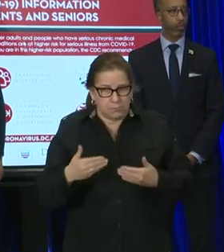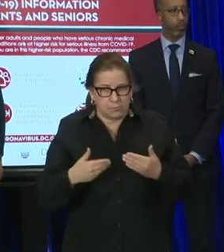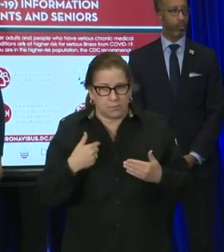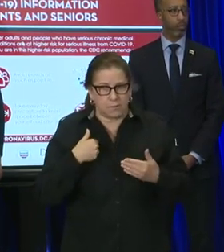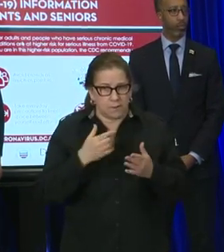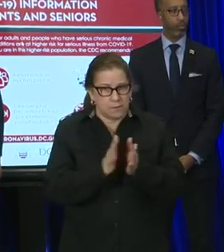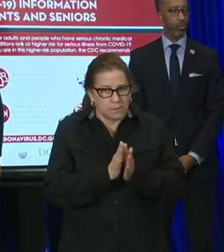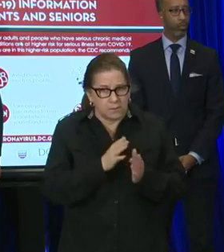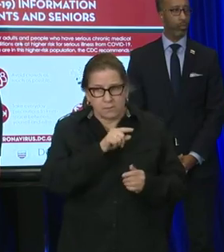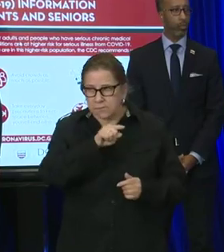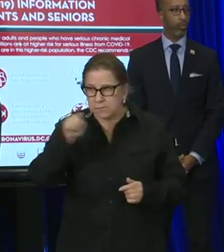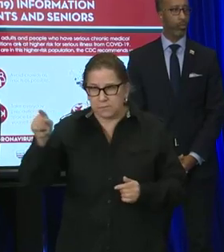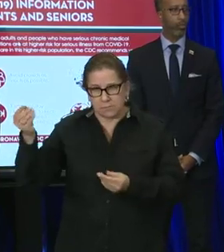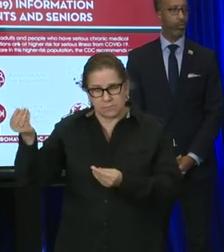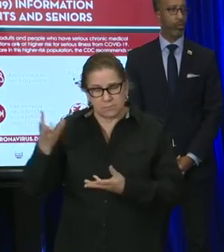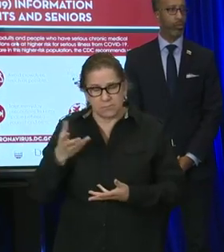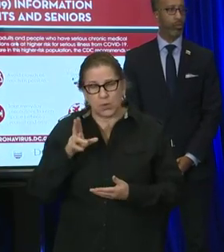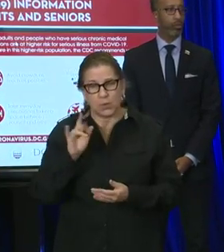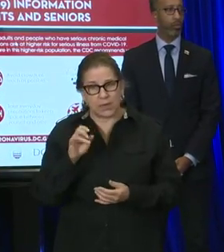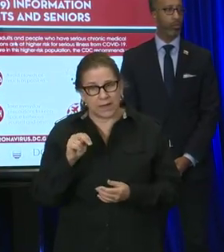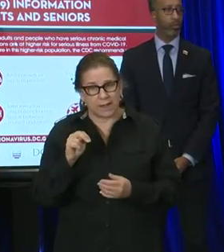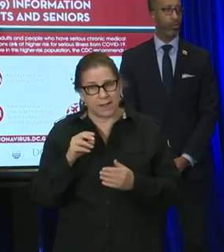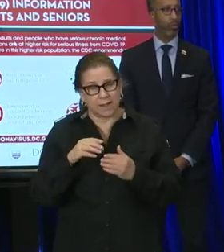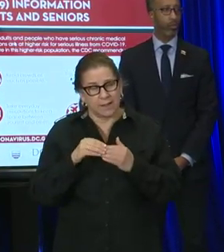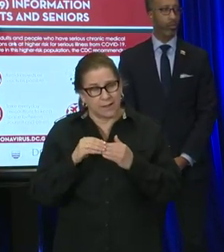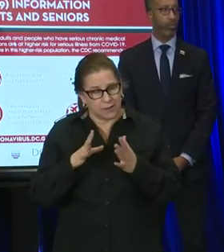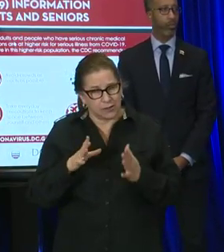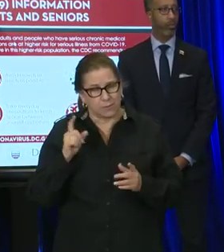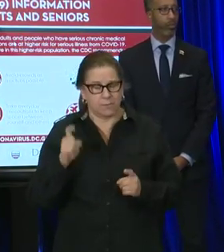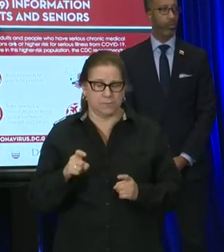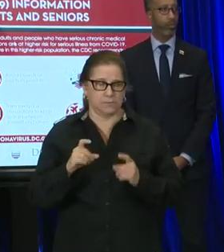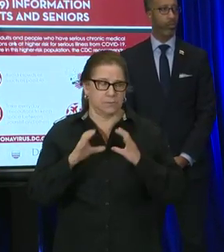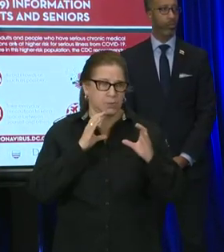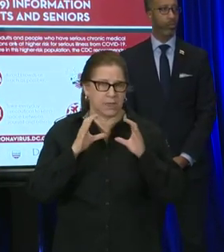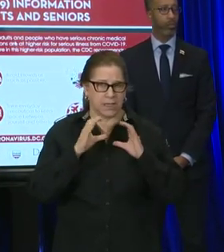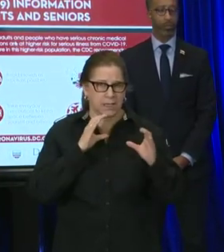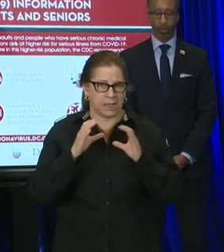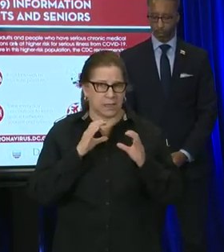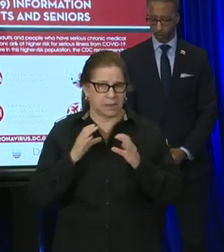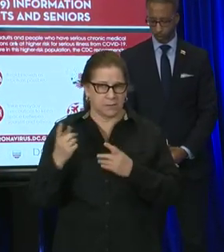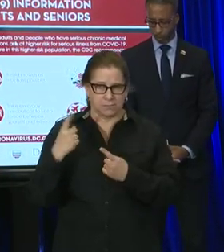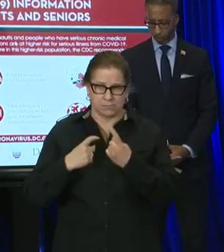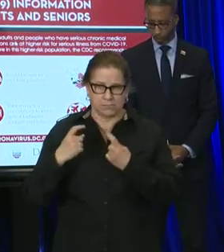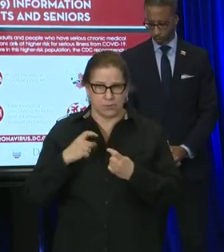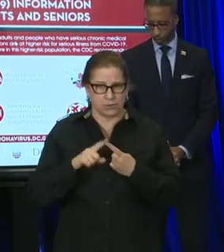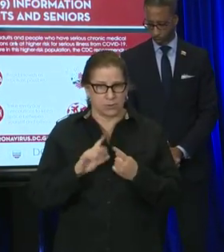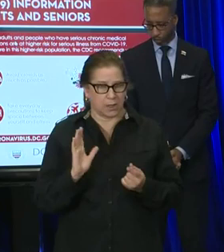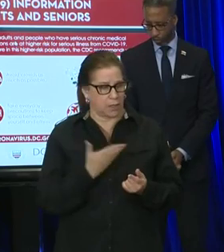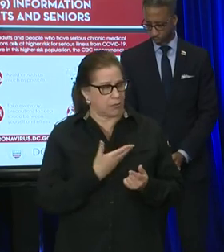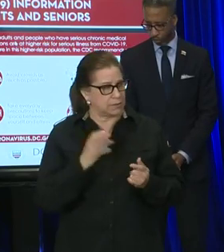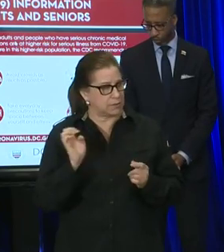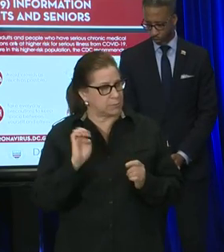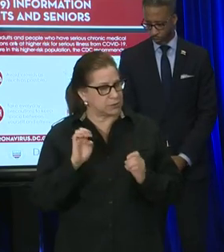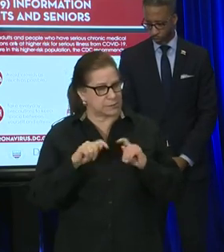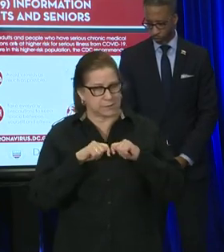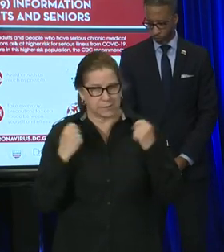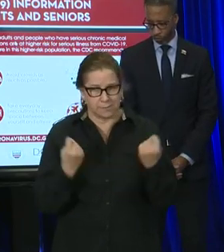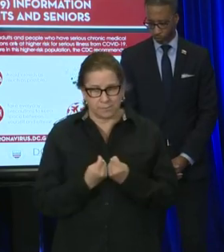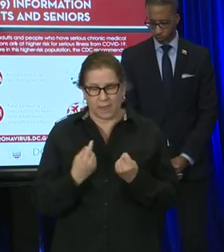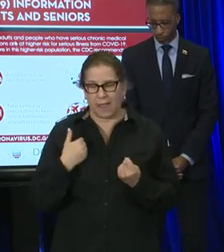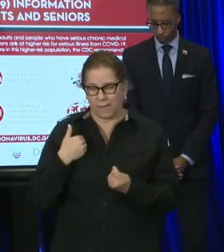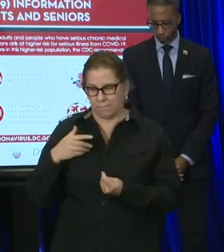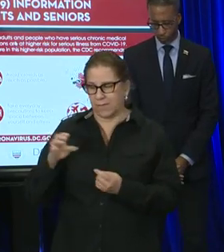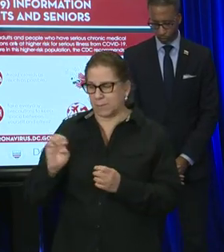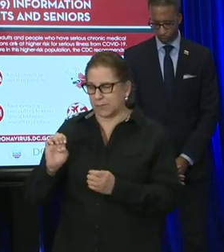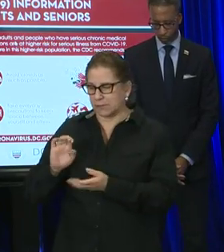to communicate any questions or the concerns they have to our Emergency Operations Center, and that is certainly where they